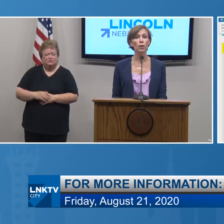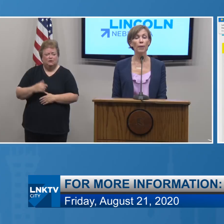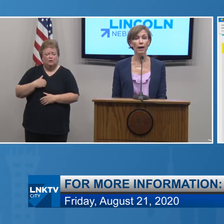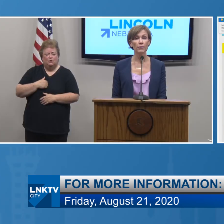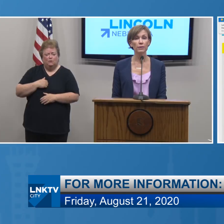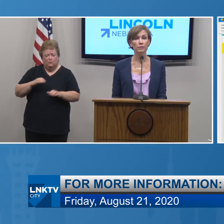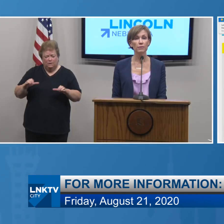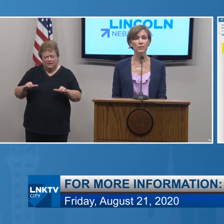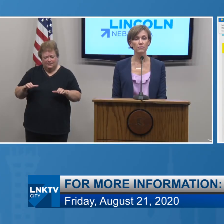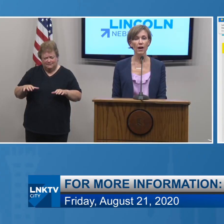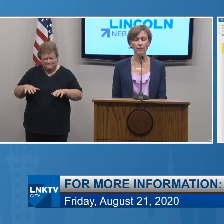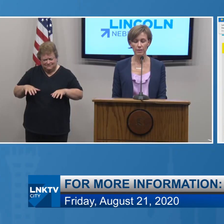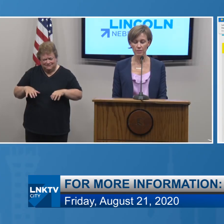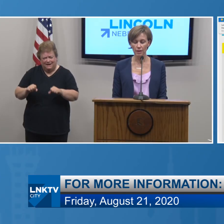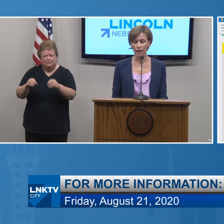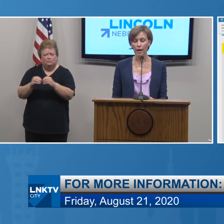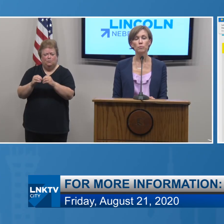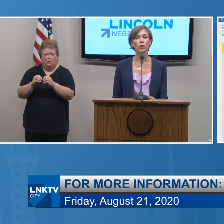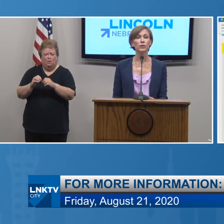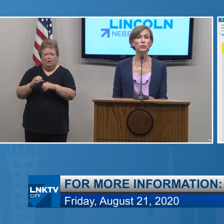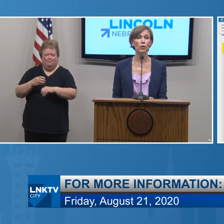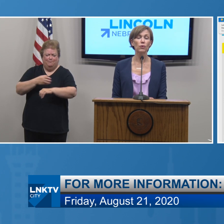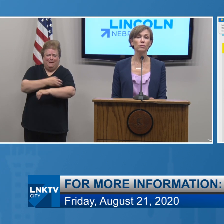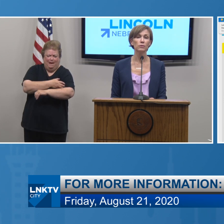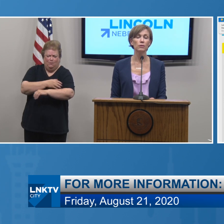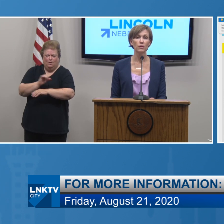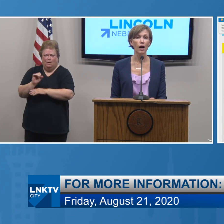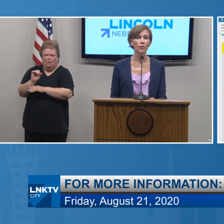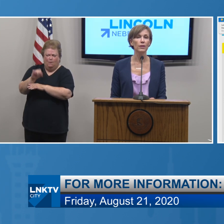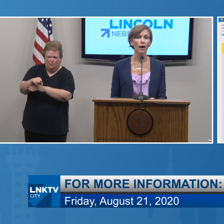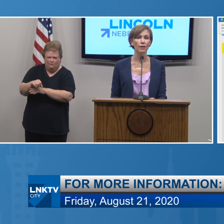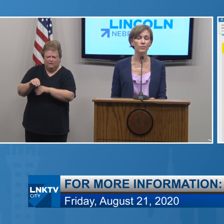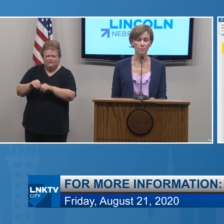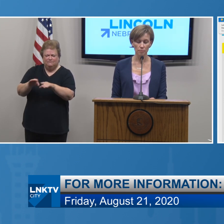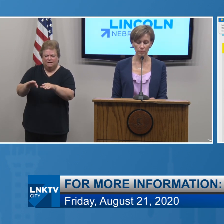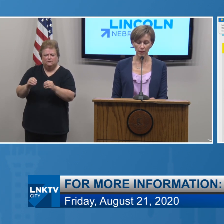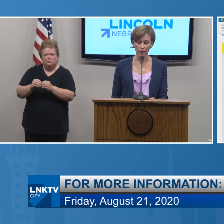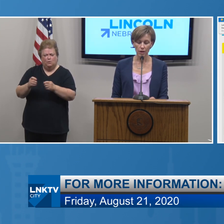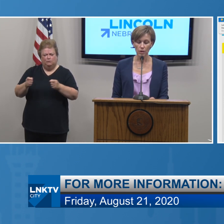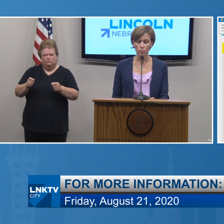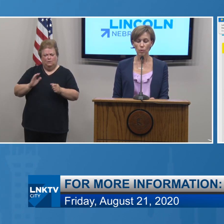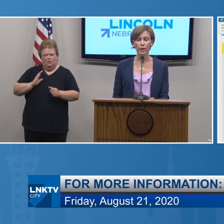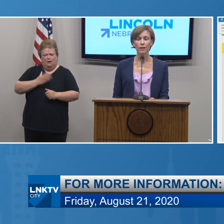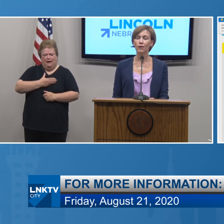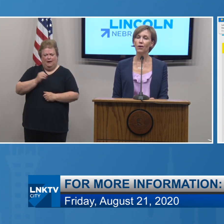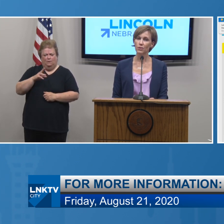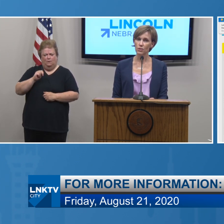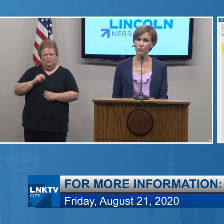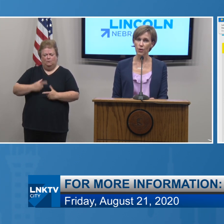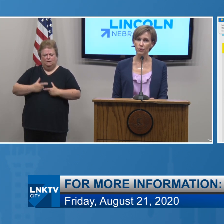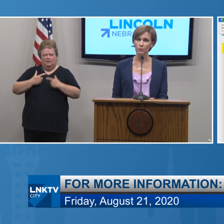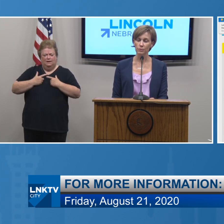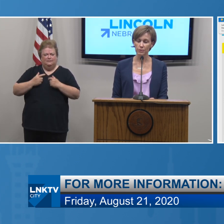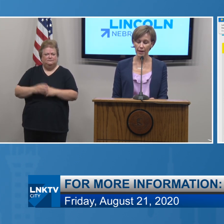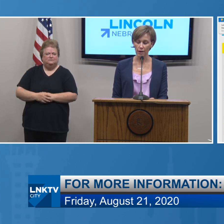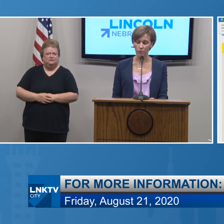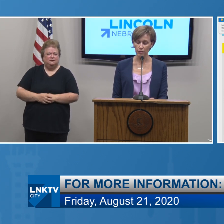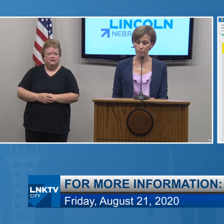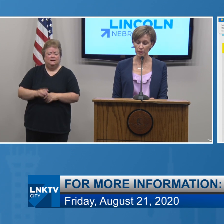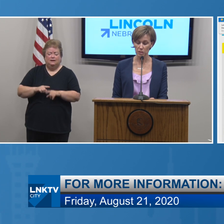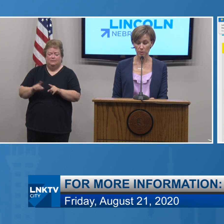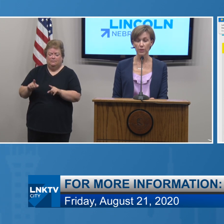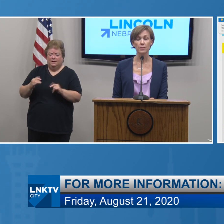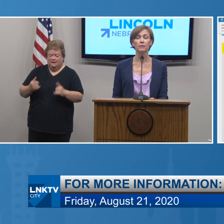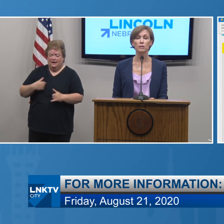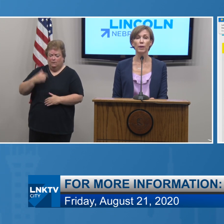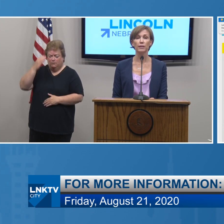exert more power over this virus and more control over our lives. What we also know now